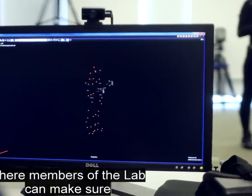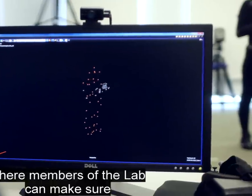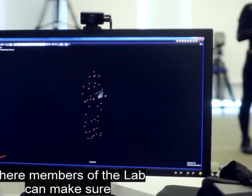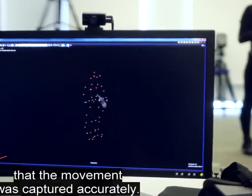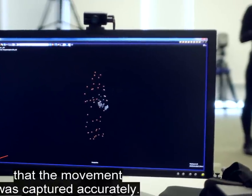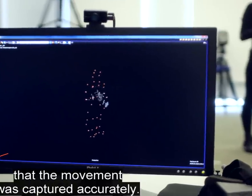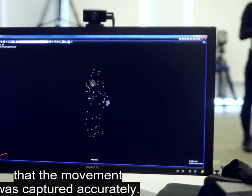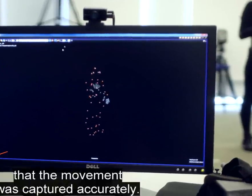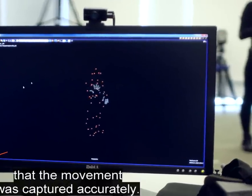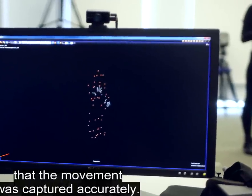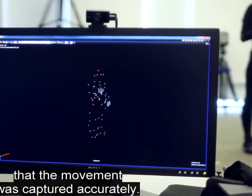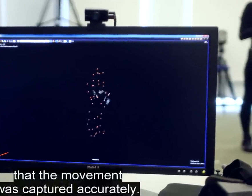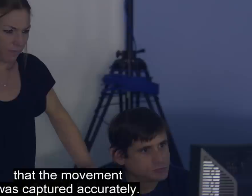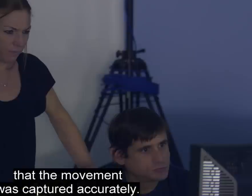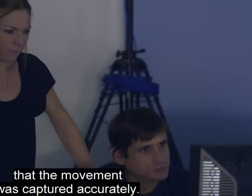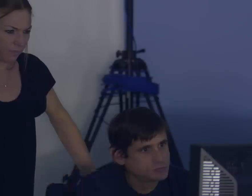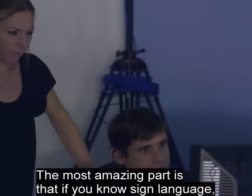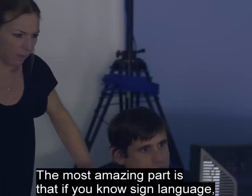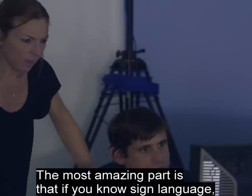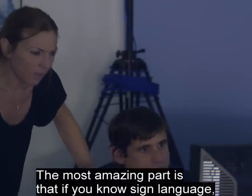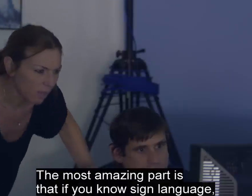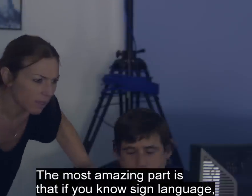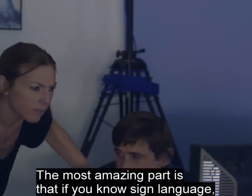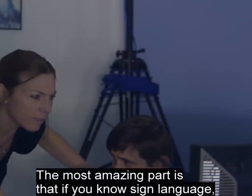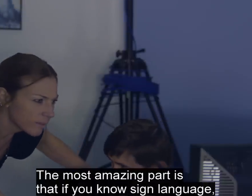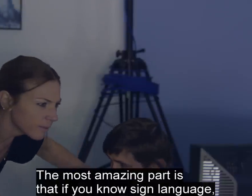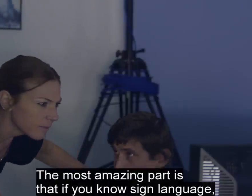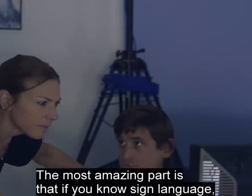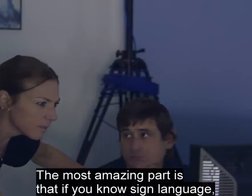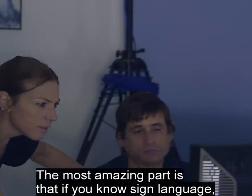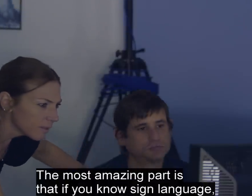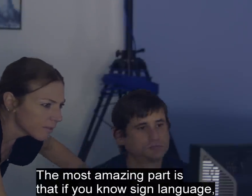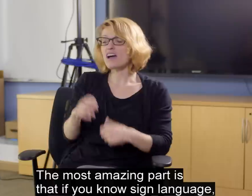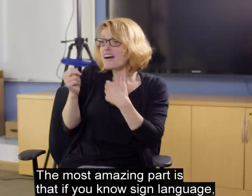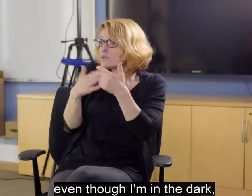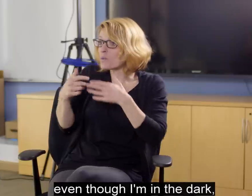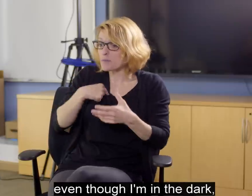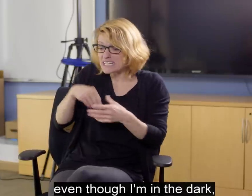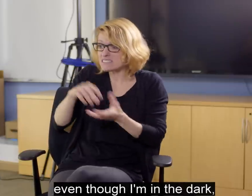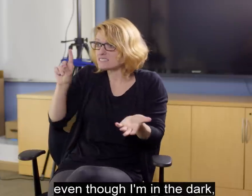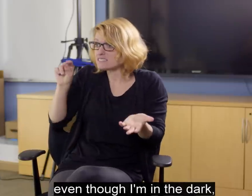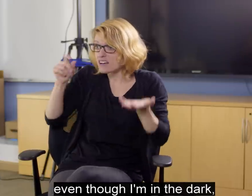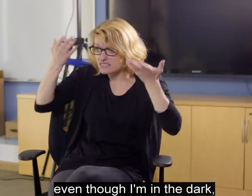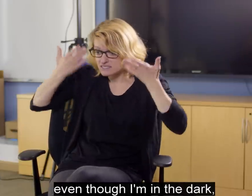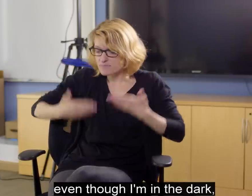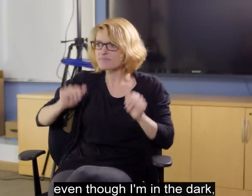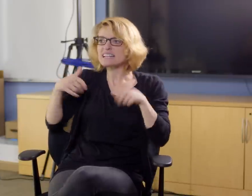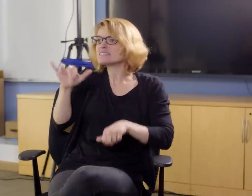members of the lab can make sure that the movement was captured accurately. The most amazing part is that if you know sign language, even though I'm in